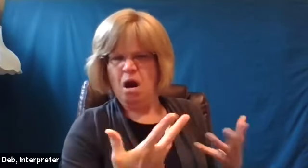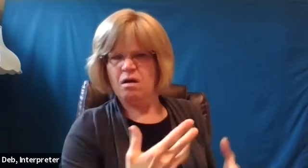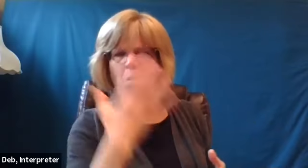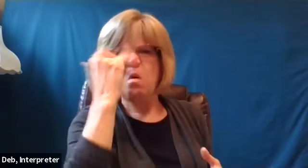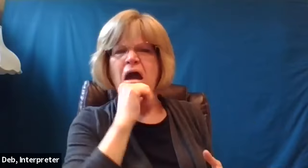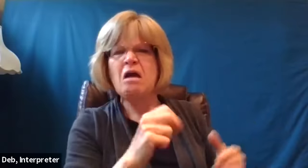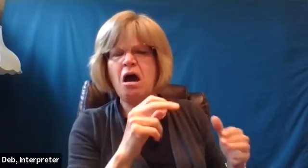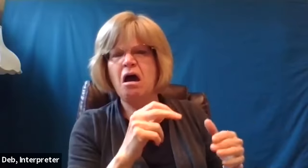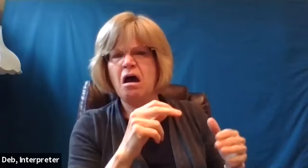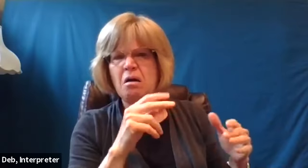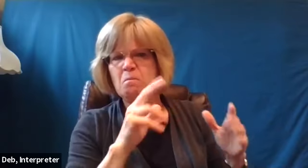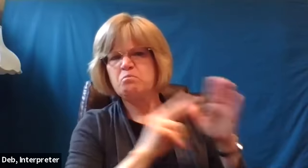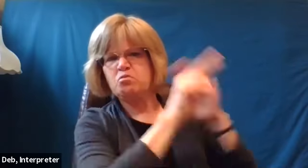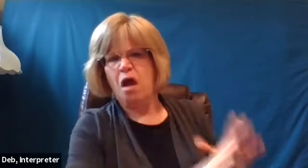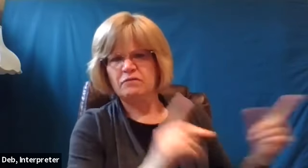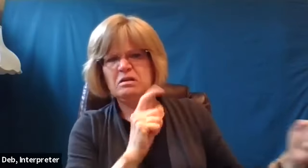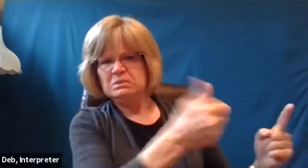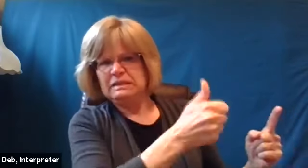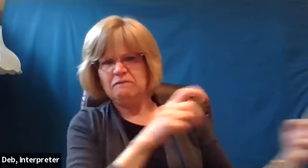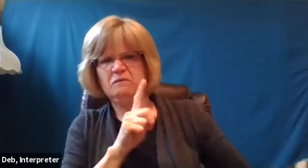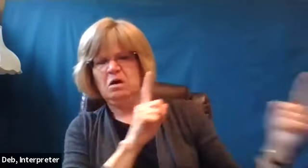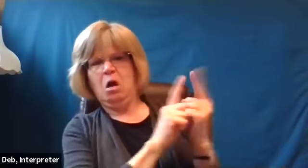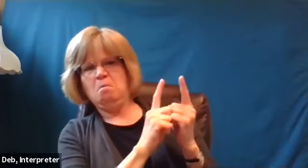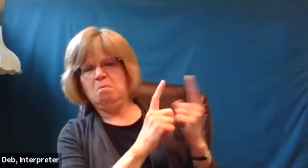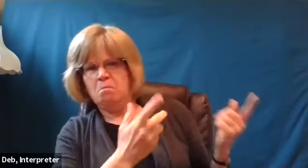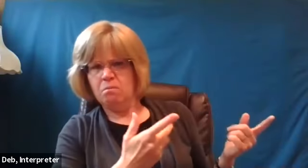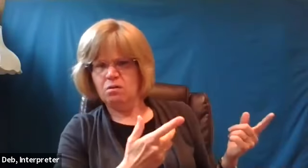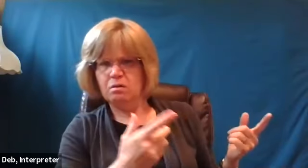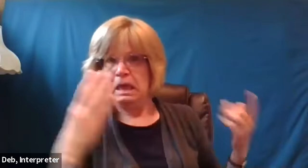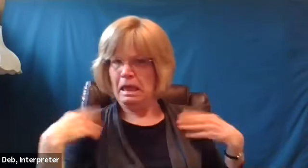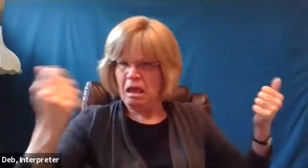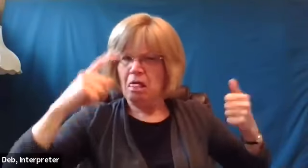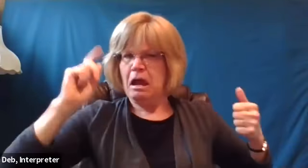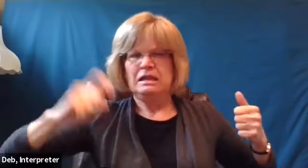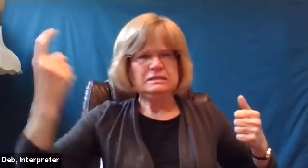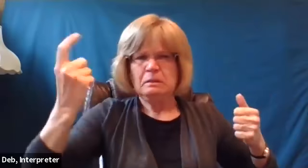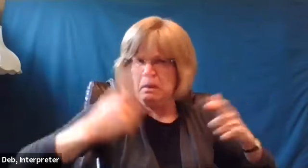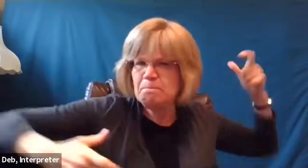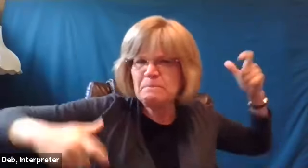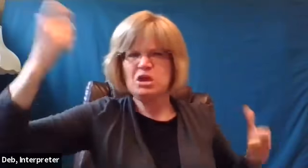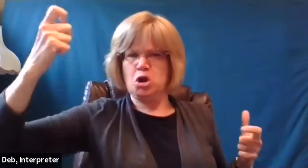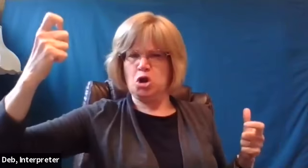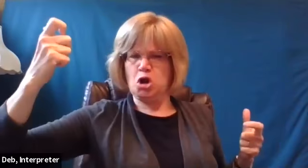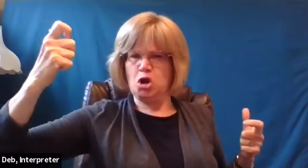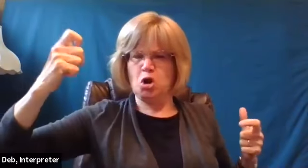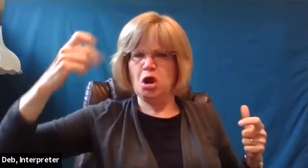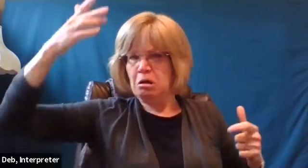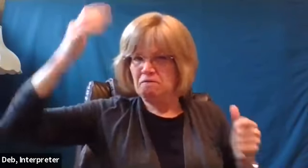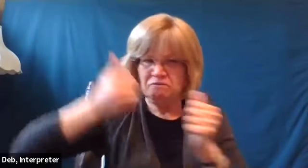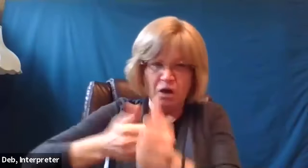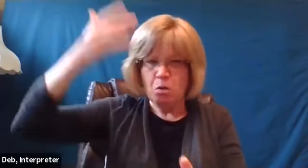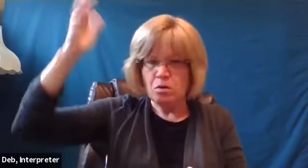wasn't the great Naaman greeted by the great prophet? And doesn't healing involve some great act? Isn't following God about great things, big